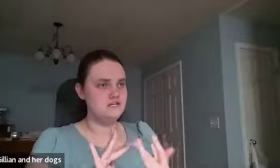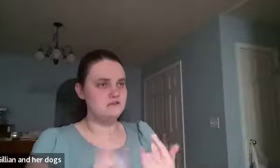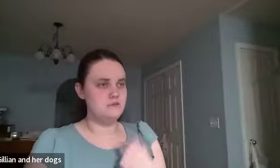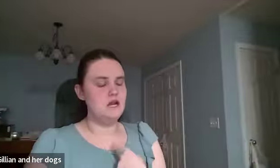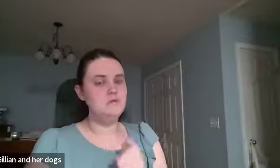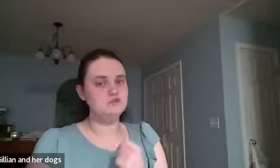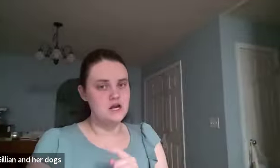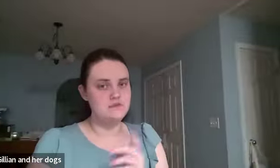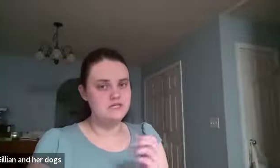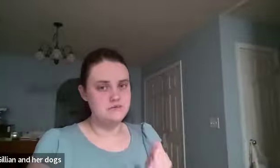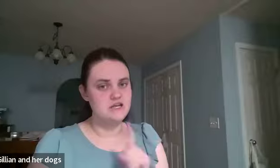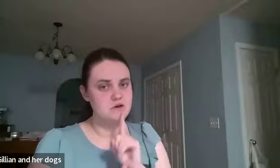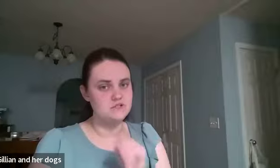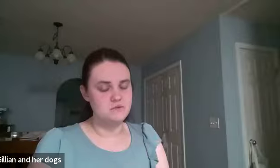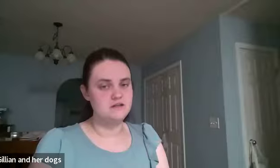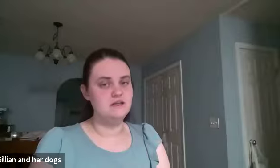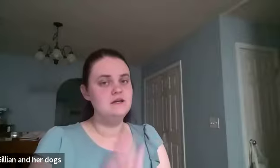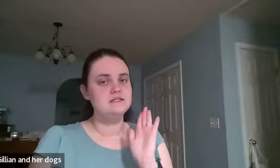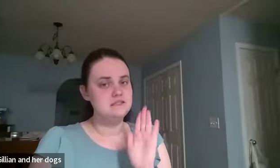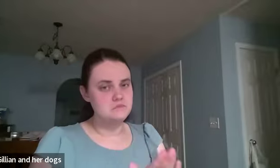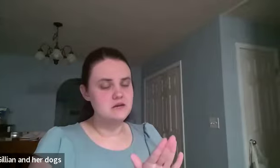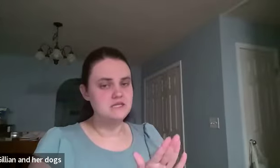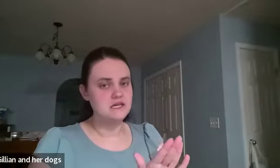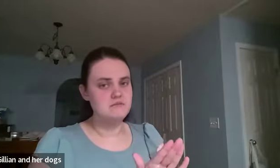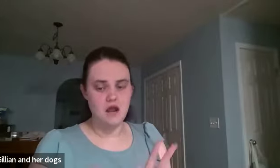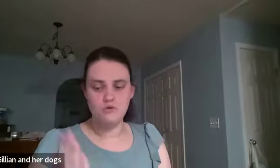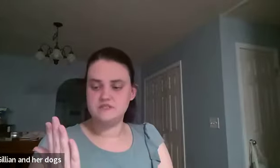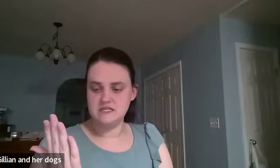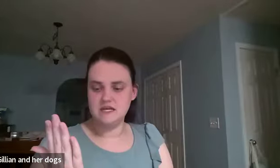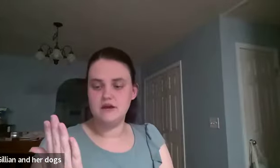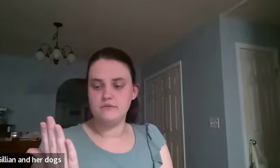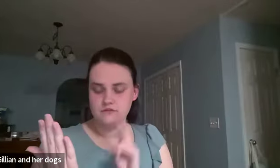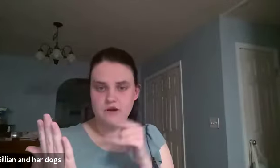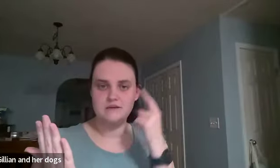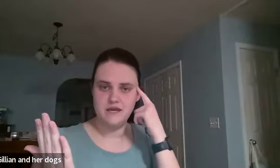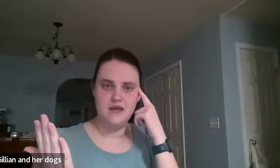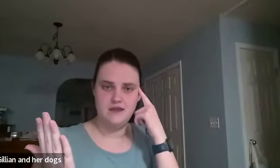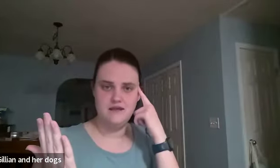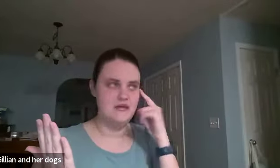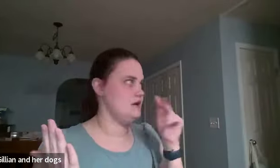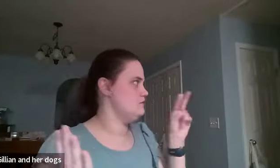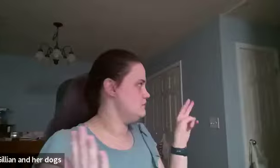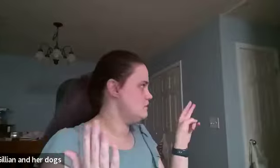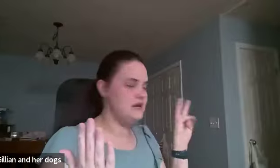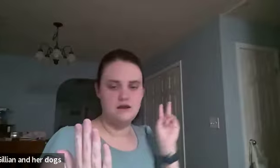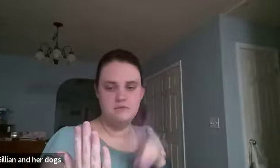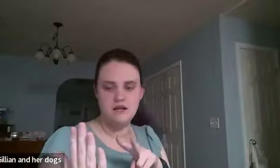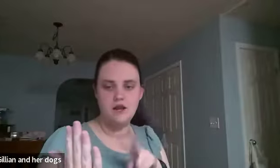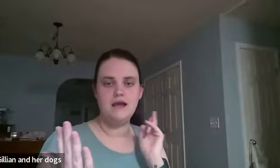contact with me and I will try to be speedy about responding. Sometimes I can admit I'll see it and I'll respond in my head and then I look away and I come back and go,